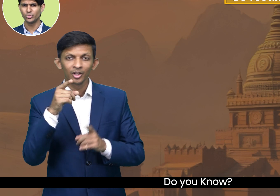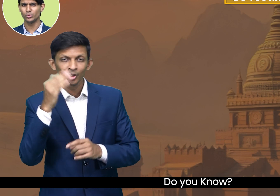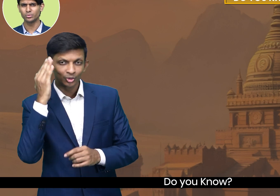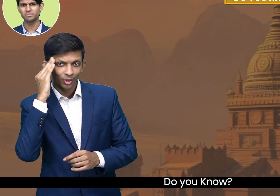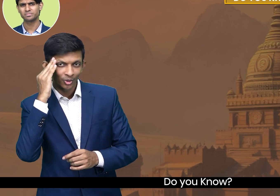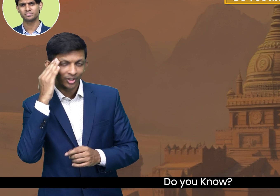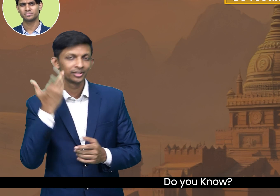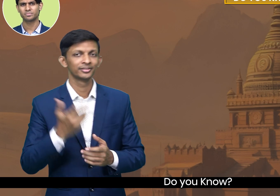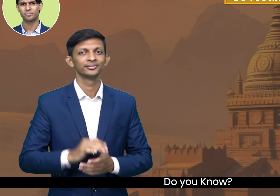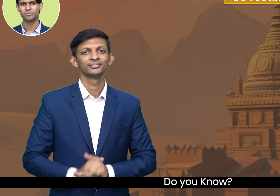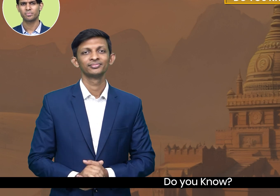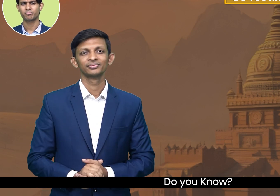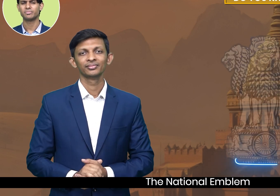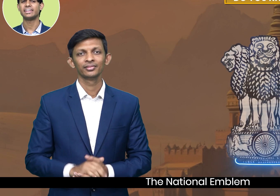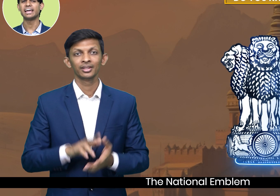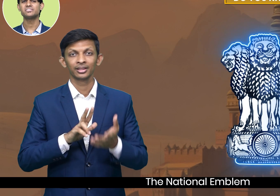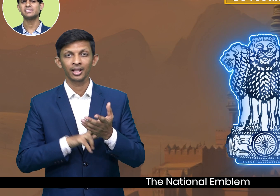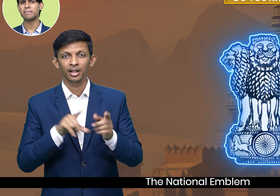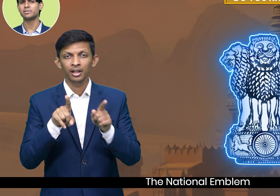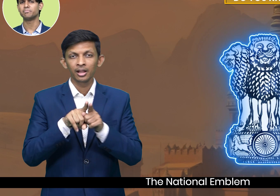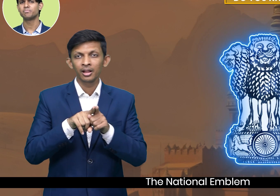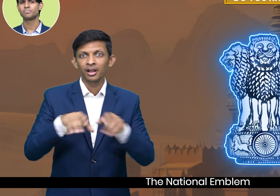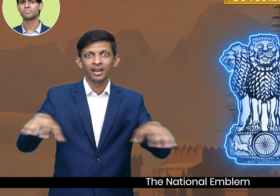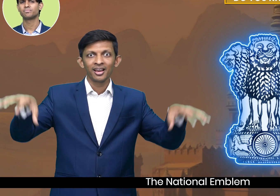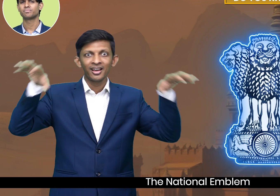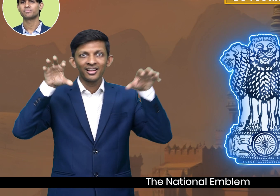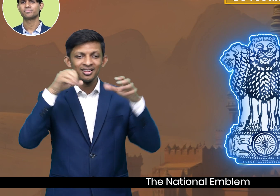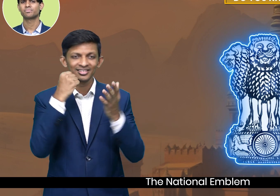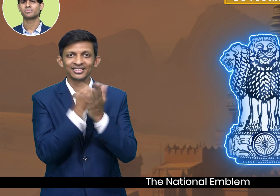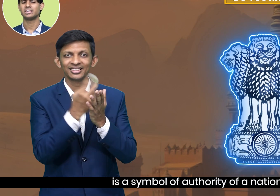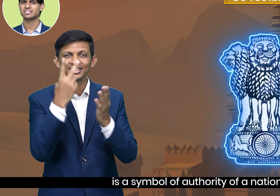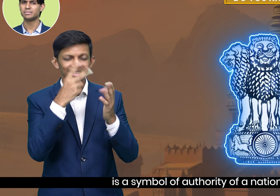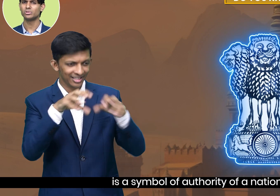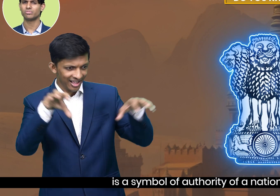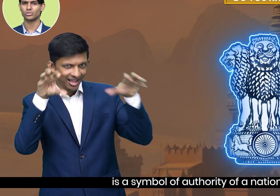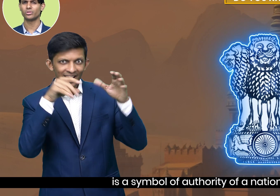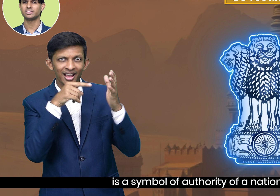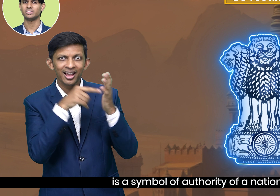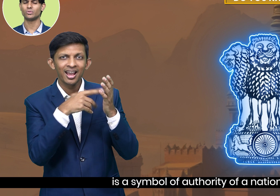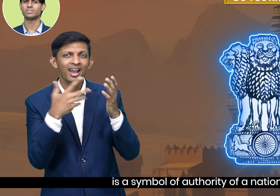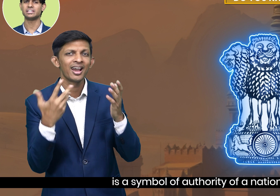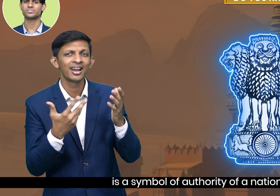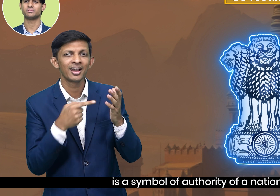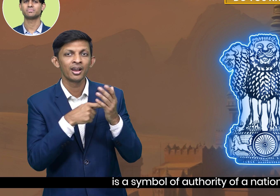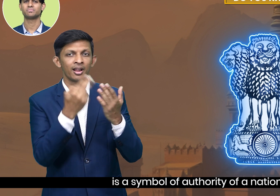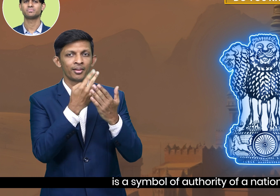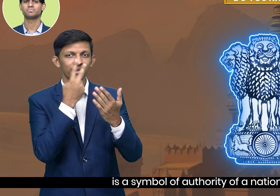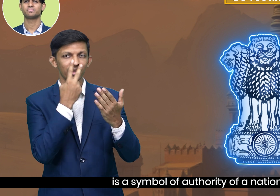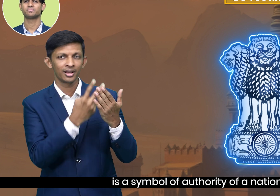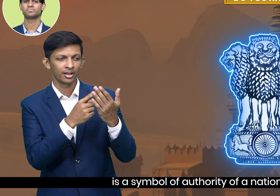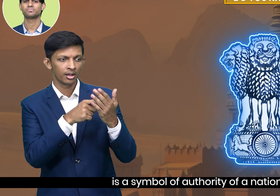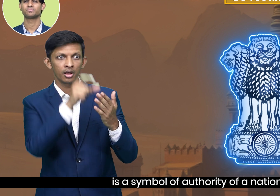Do you know the national emblem is a symbol of authority of a nation?